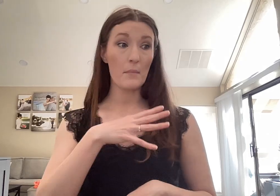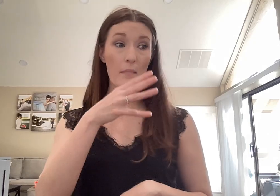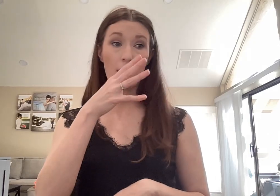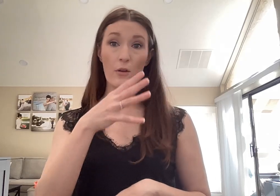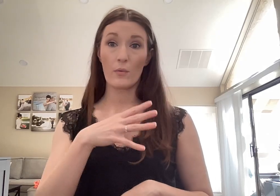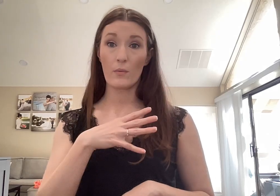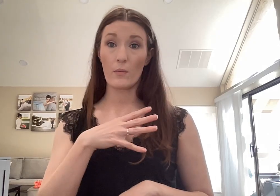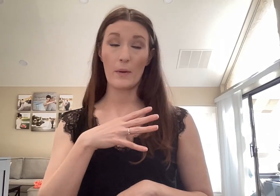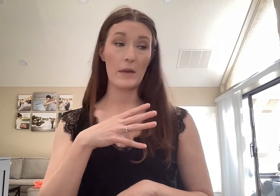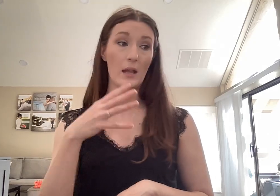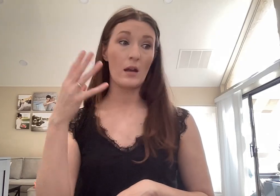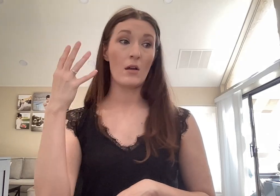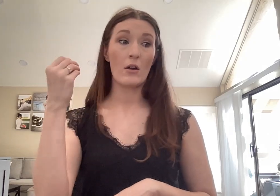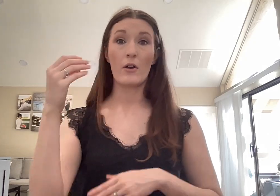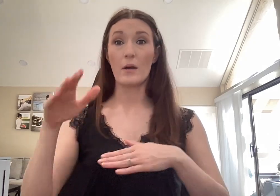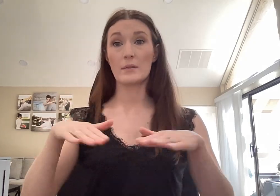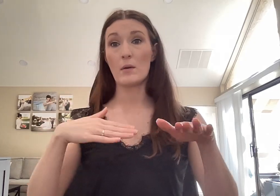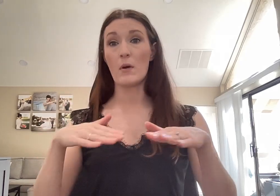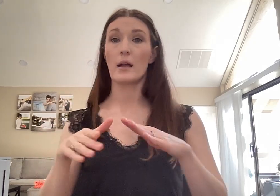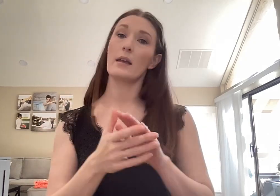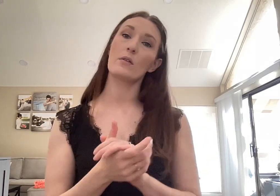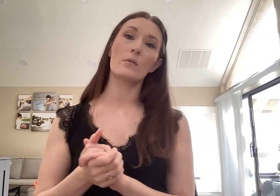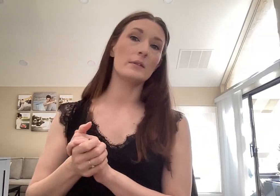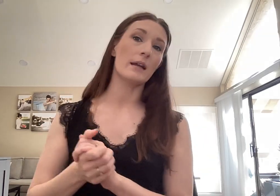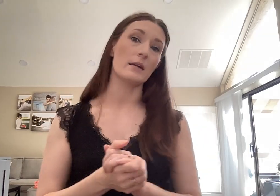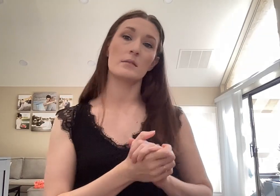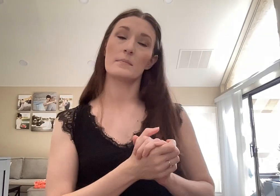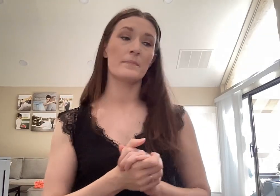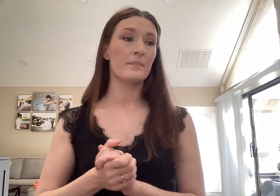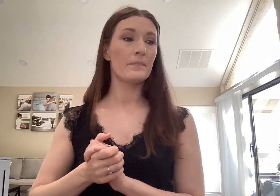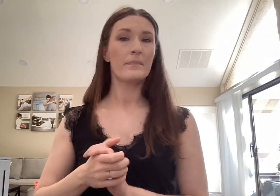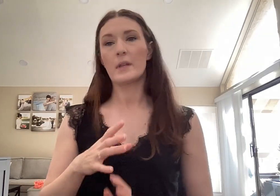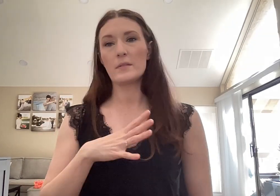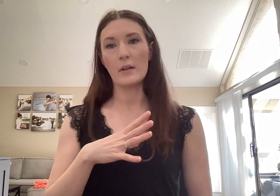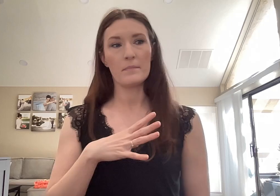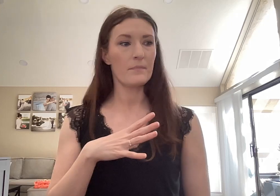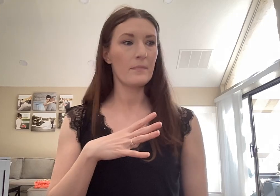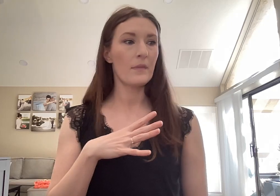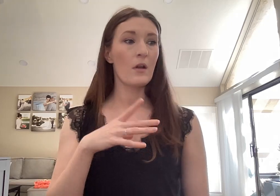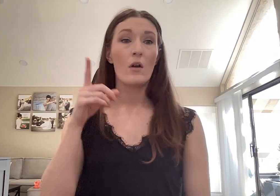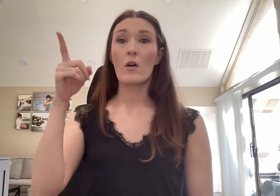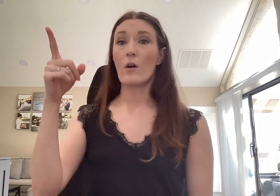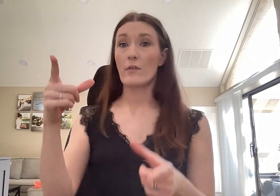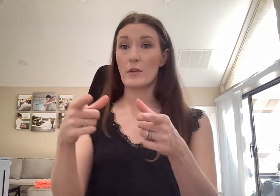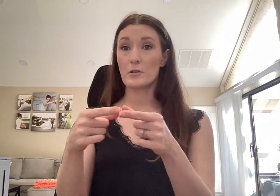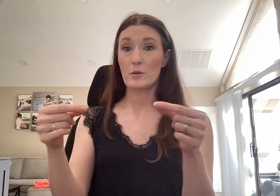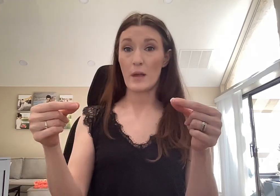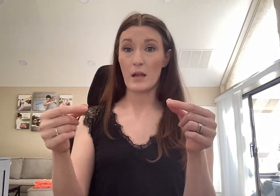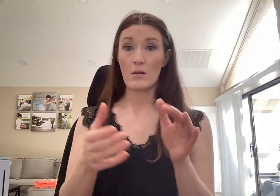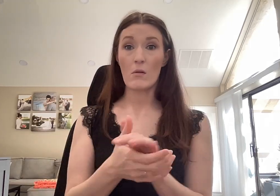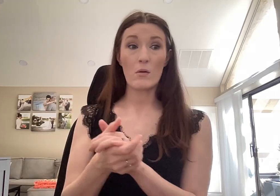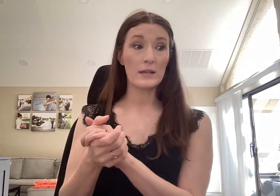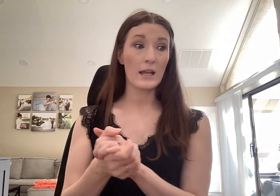men or women are outside walking and they're holding hands. That's fine. Over there in Japan, holding